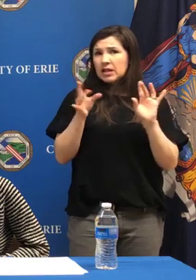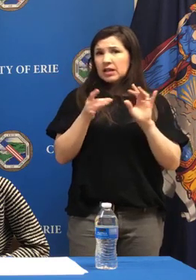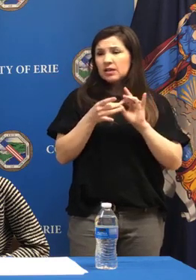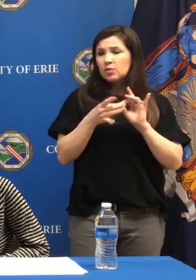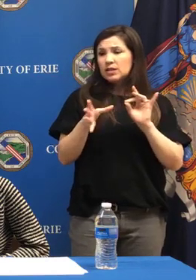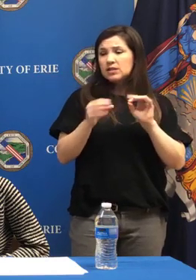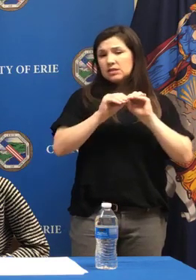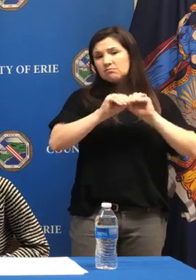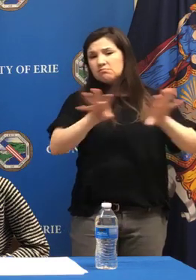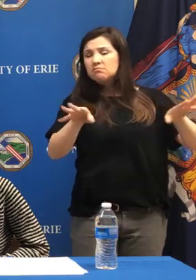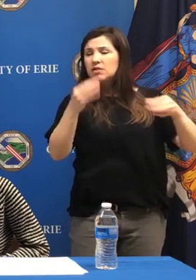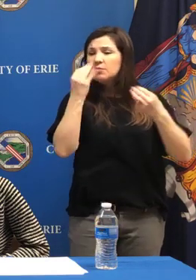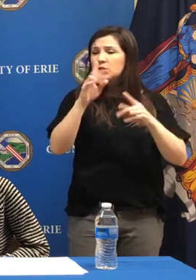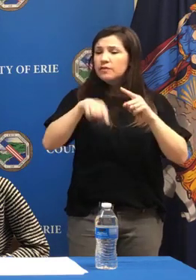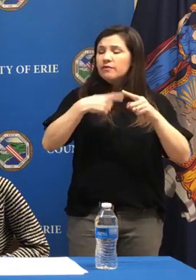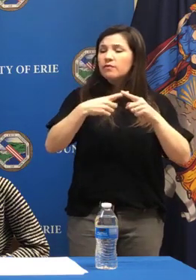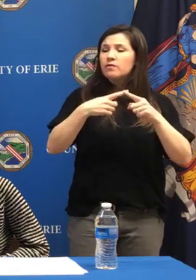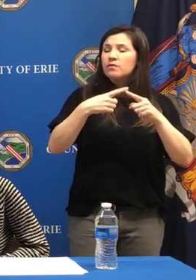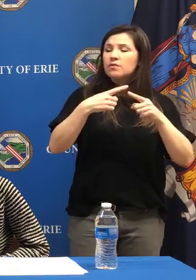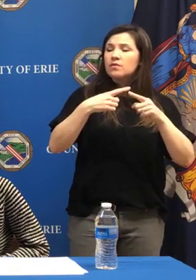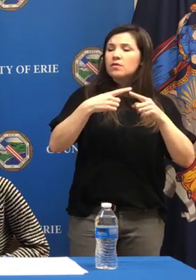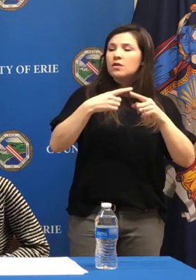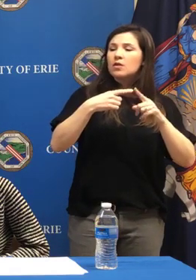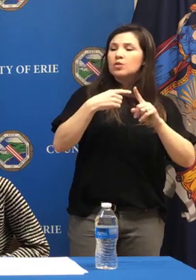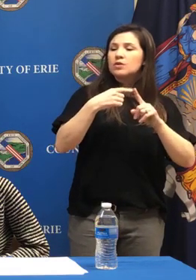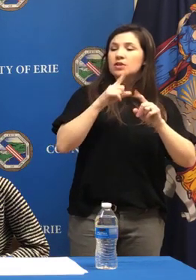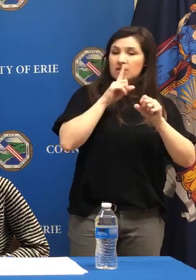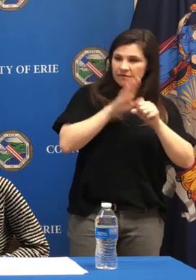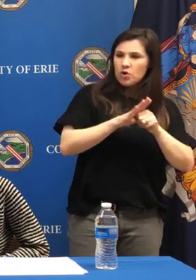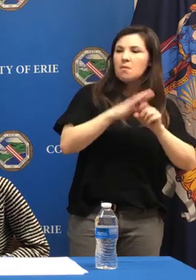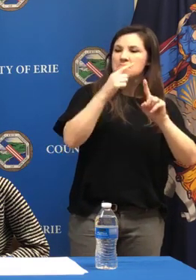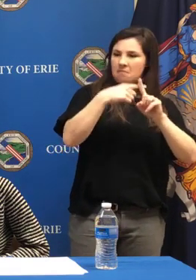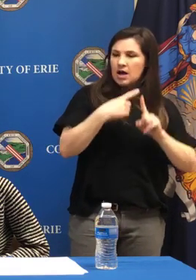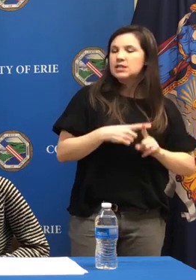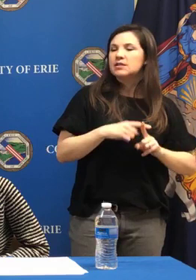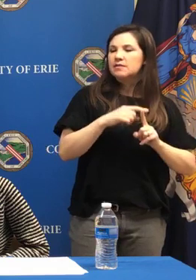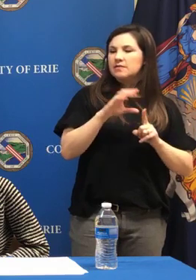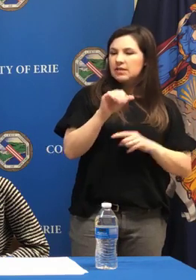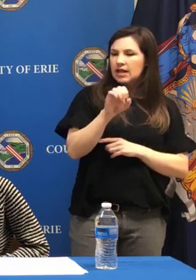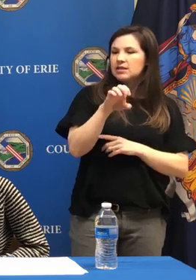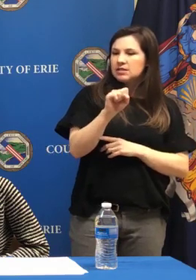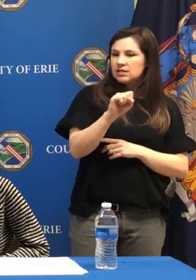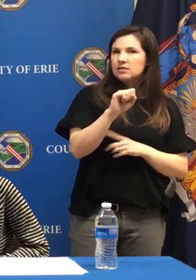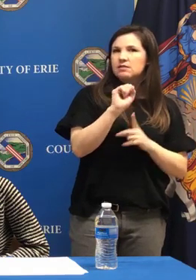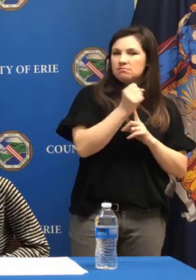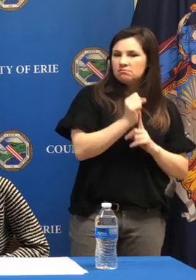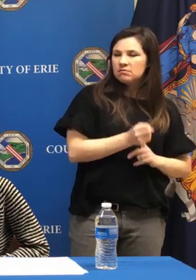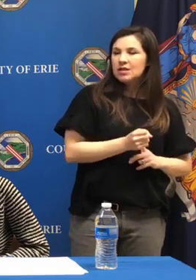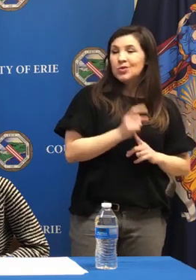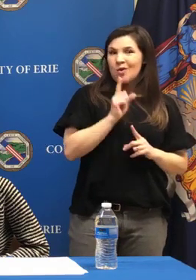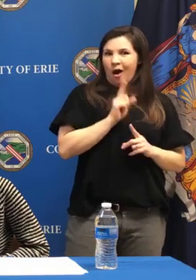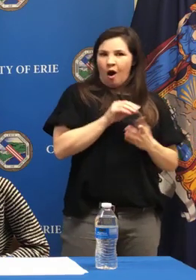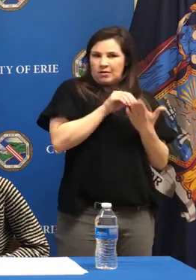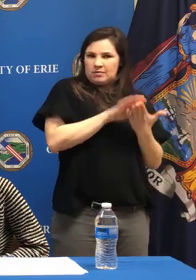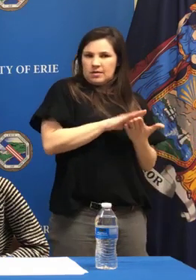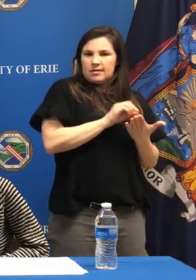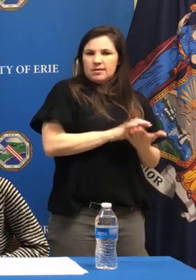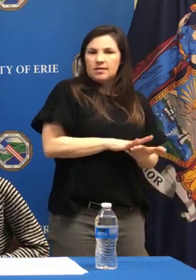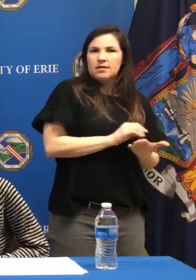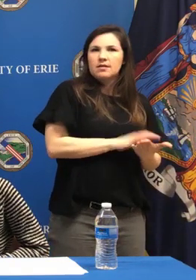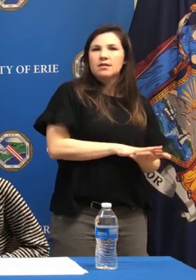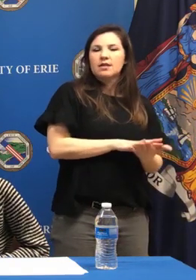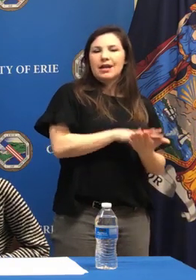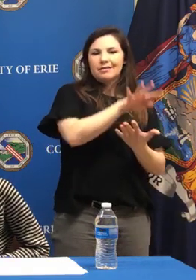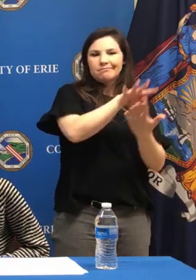information for all of the confirmed cases? We are interested to know, and we are keeping a database of folks,